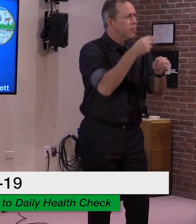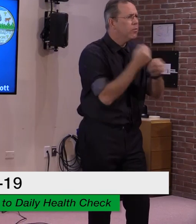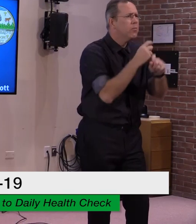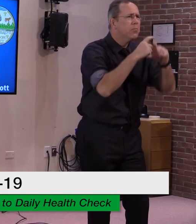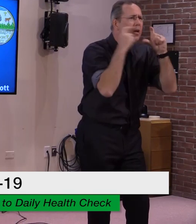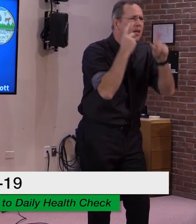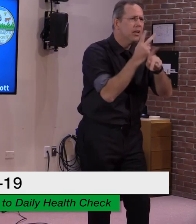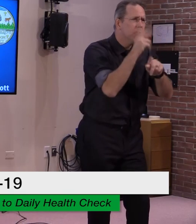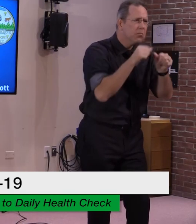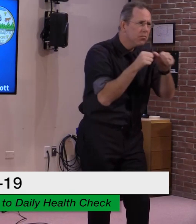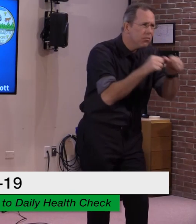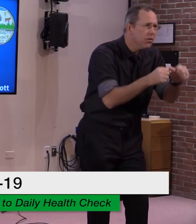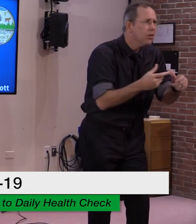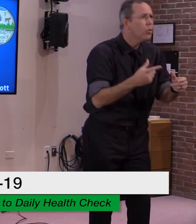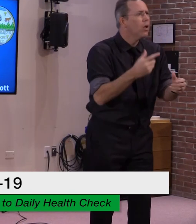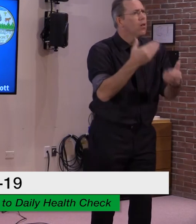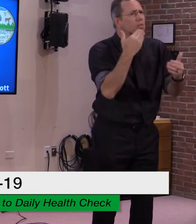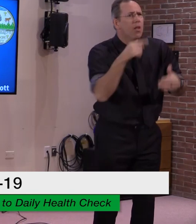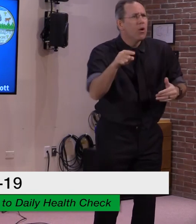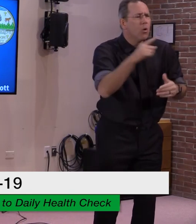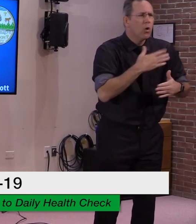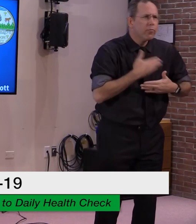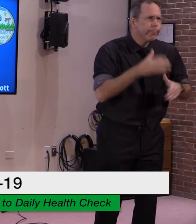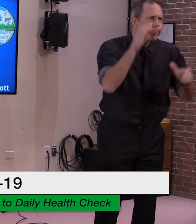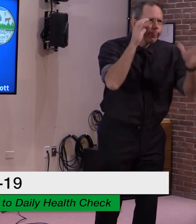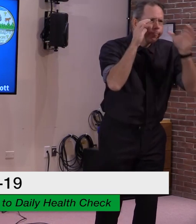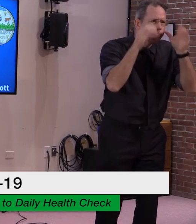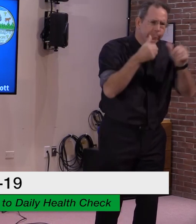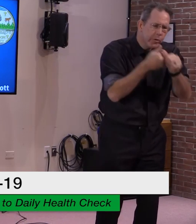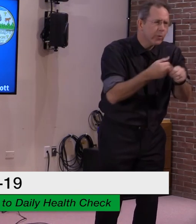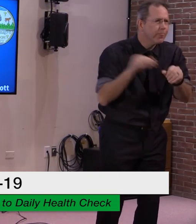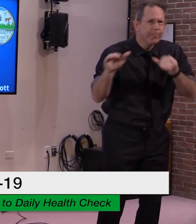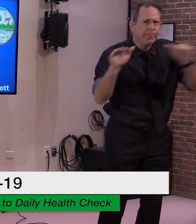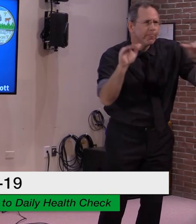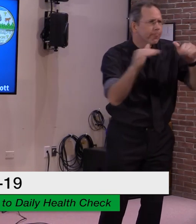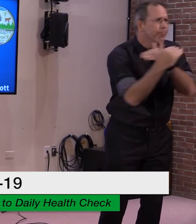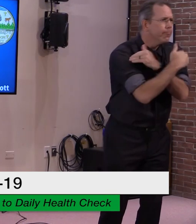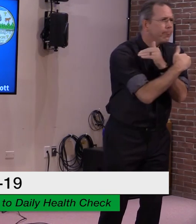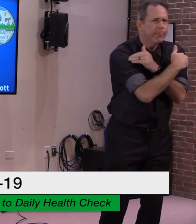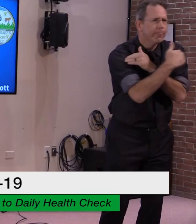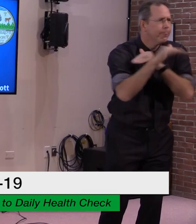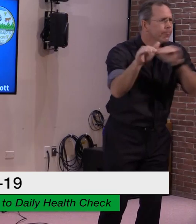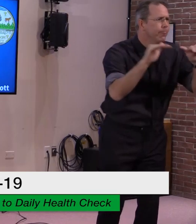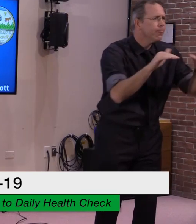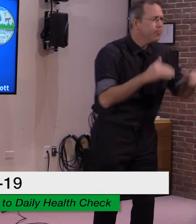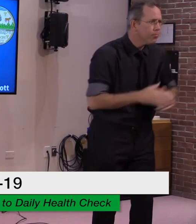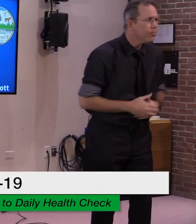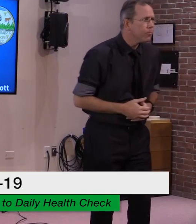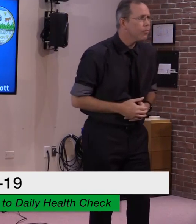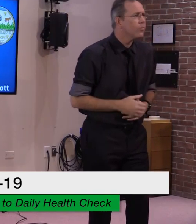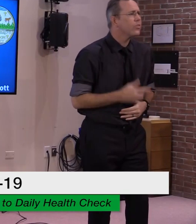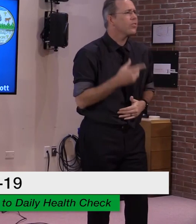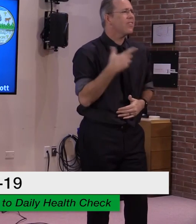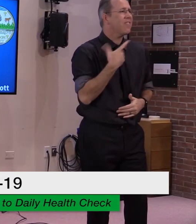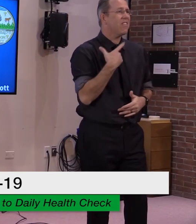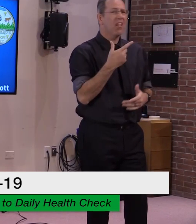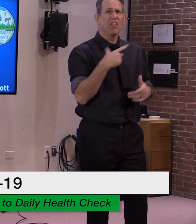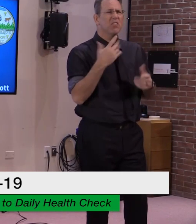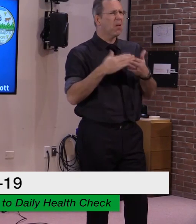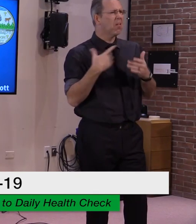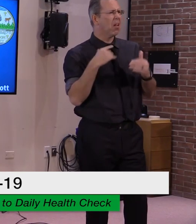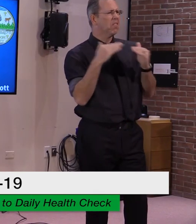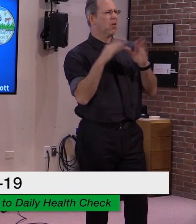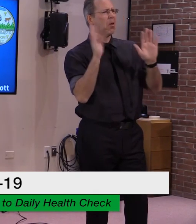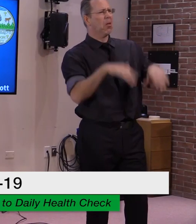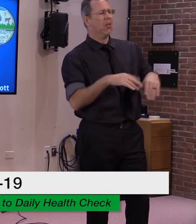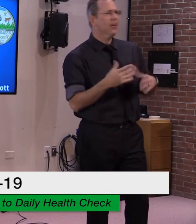so i want to thank you for your help even when it's hard or feels unfair or even when you've disagreed with our